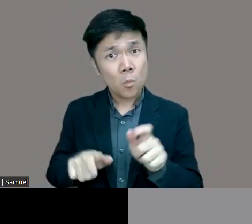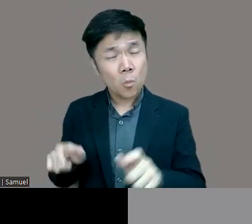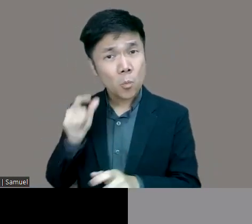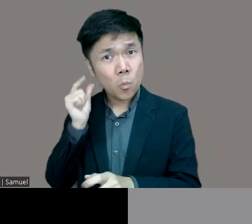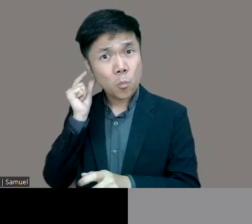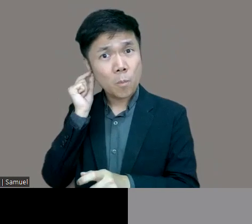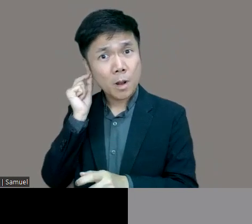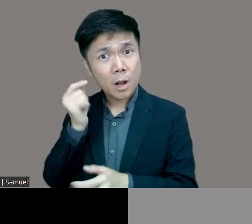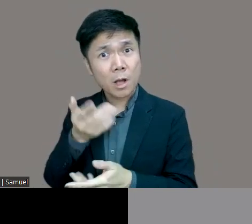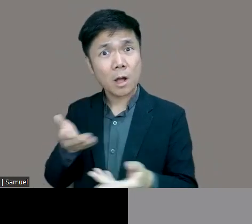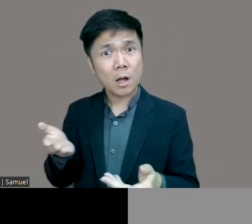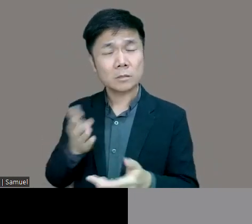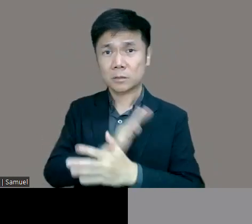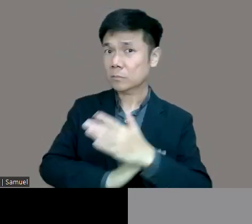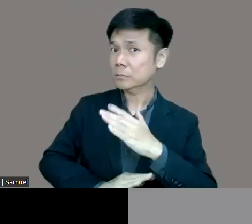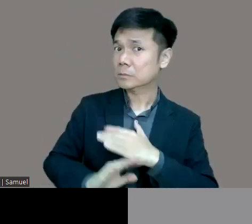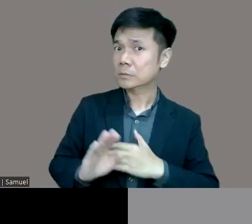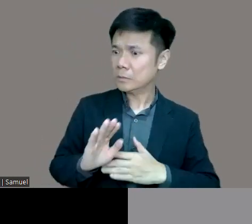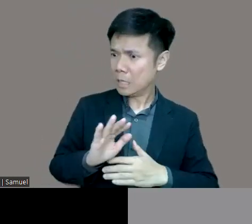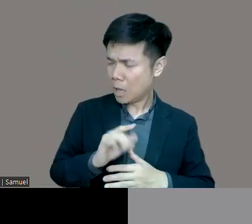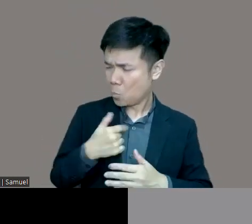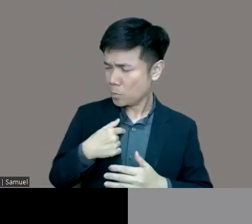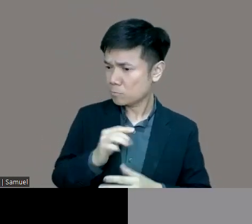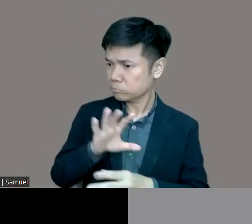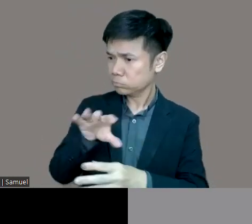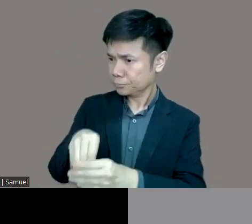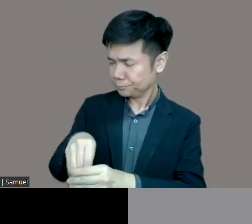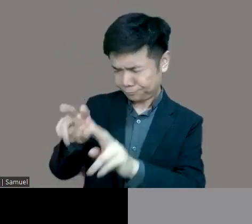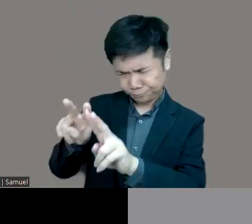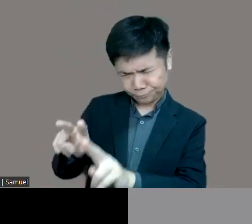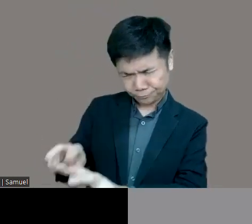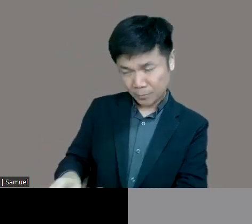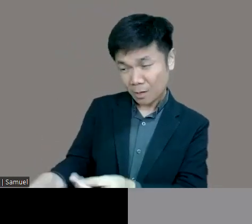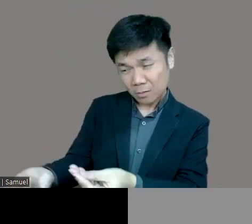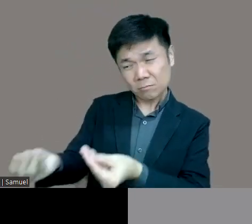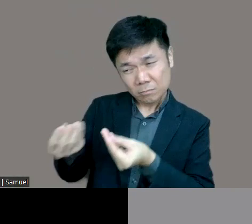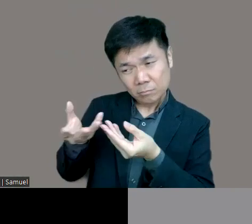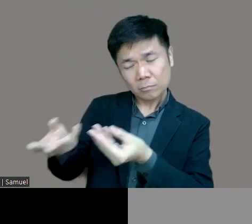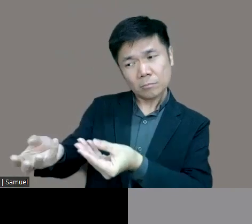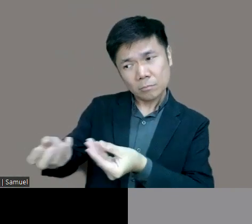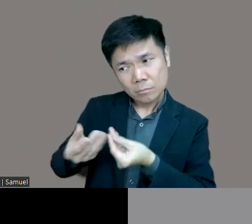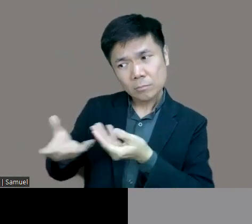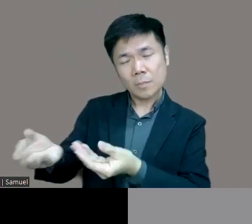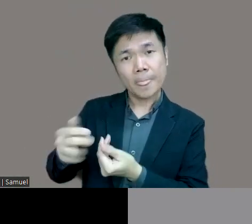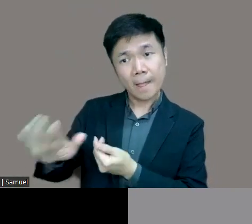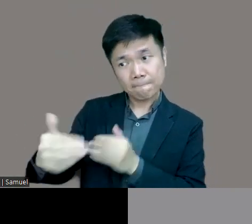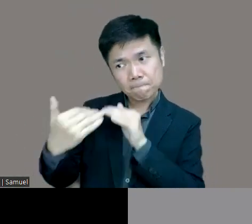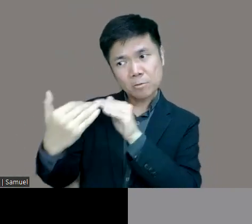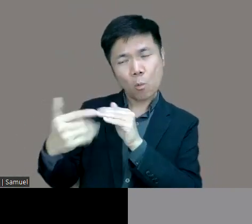women with disability, were involved in that research team. They could open up to us because we were women with